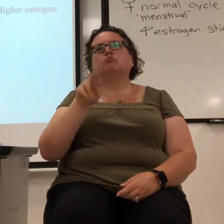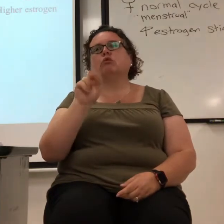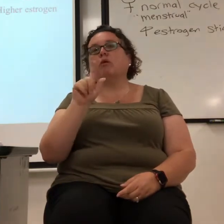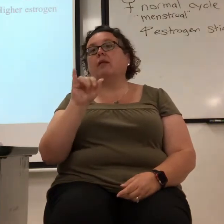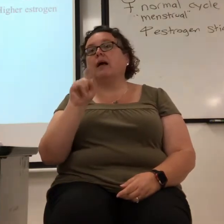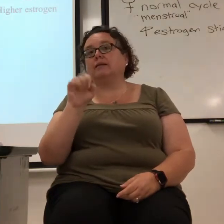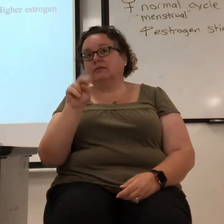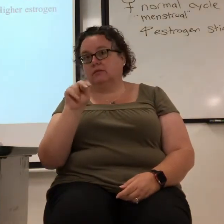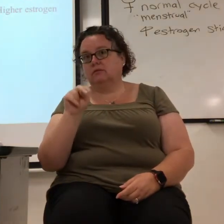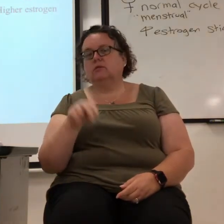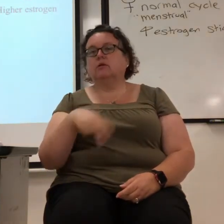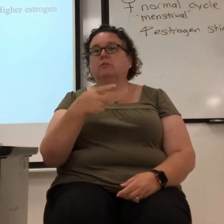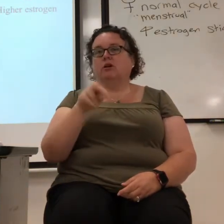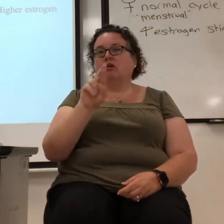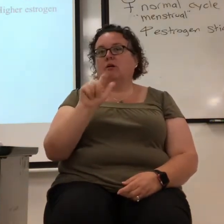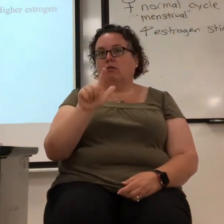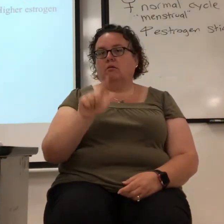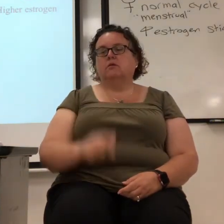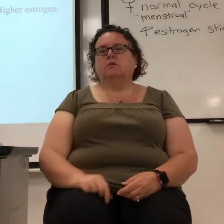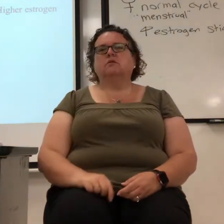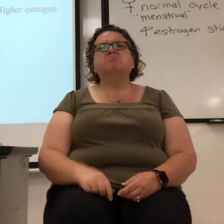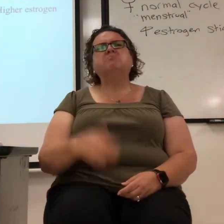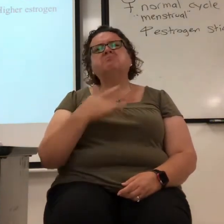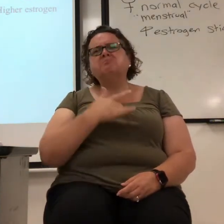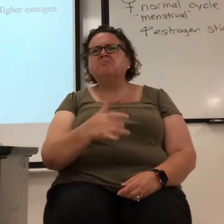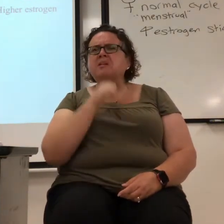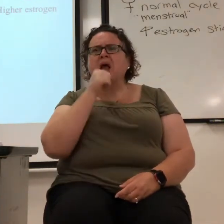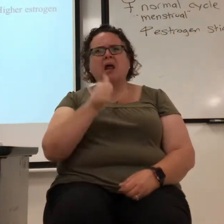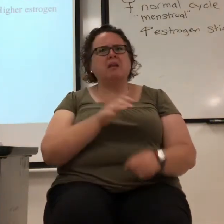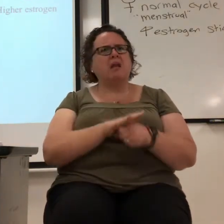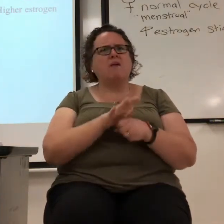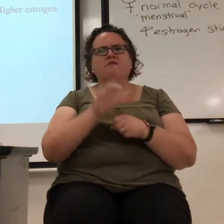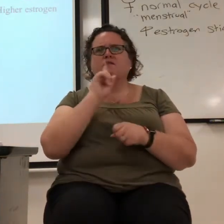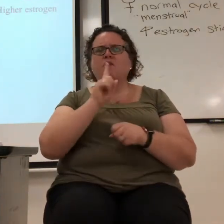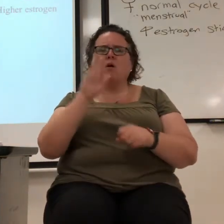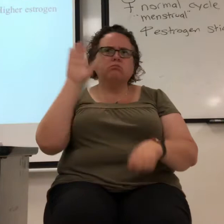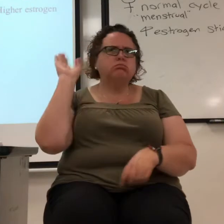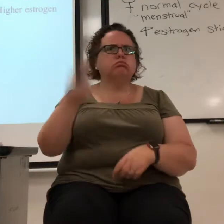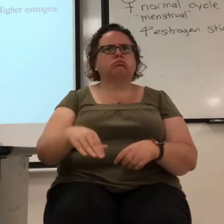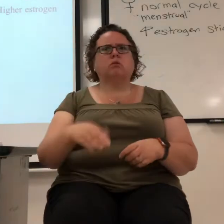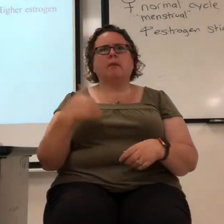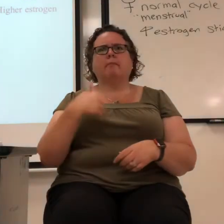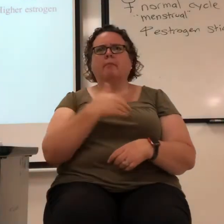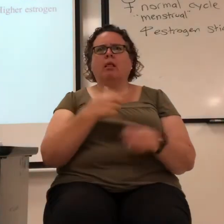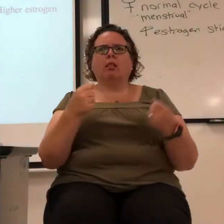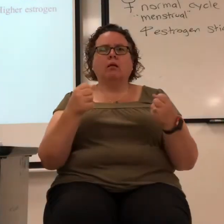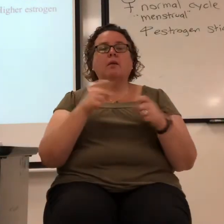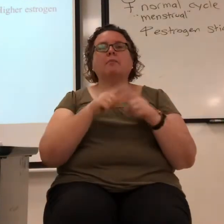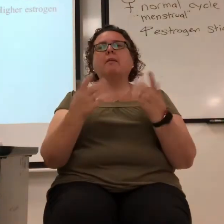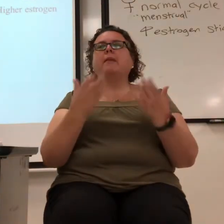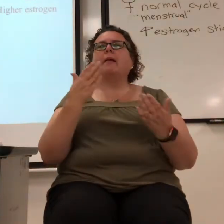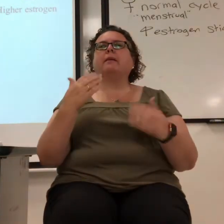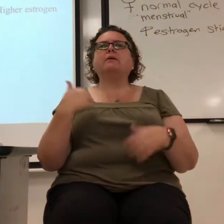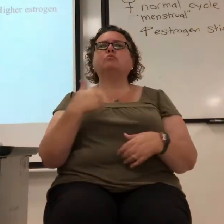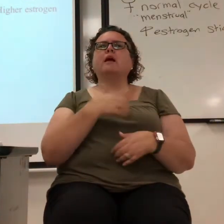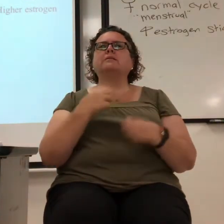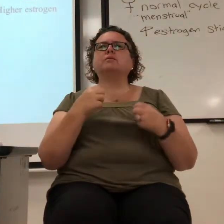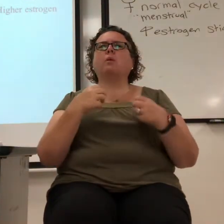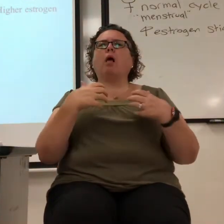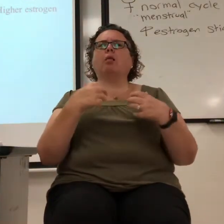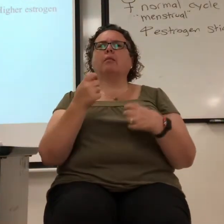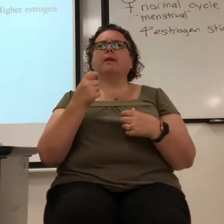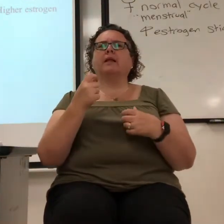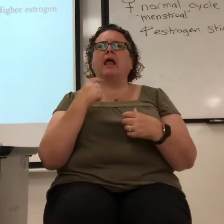Now, generally, that's not enough for full-on milk production in the mammary gland, but maybe there will be some breast swelling and tenderness during that time of the